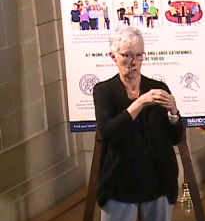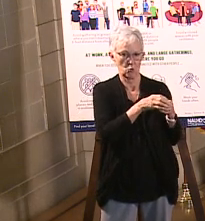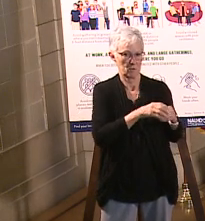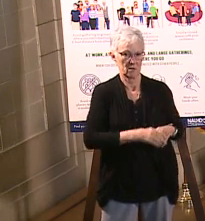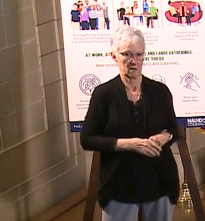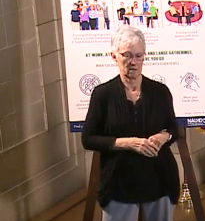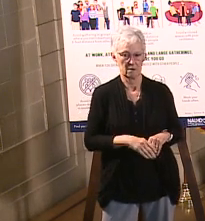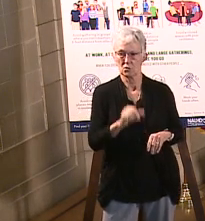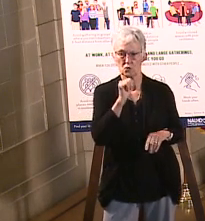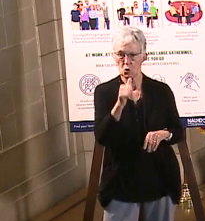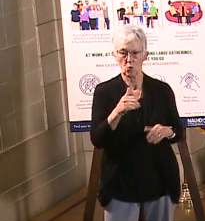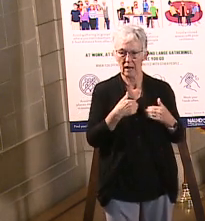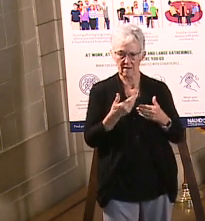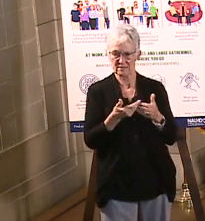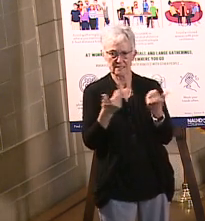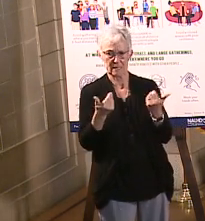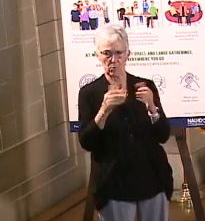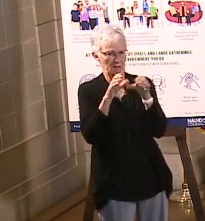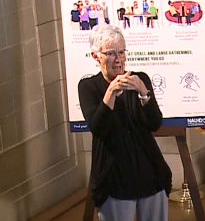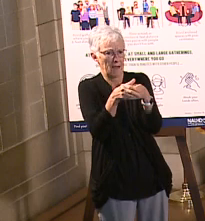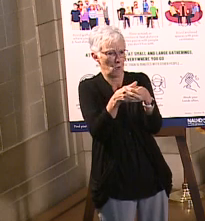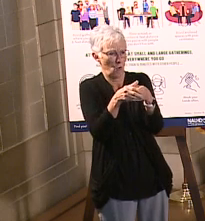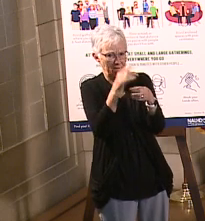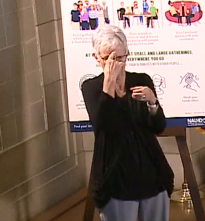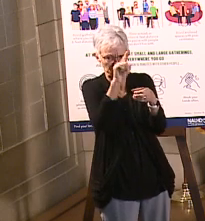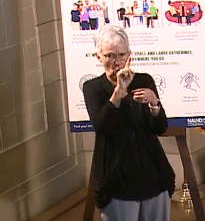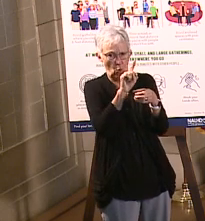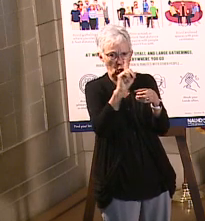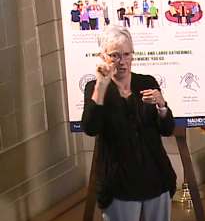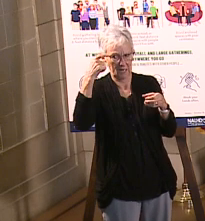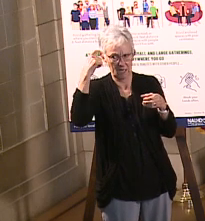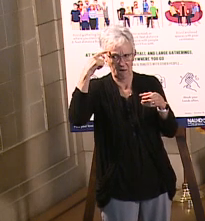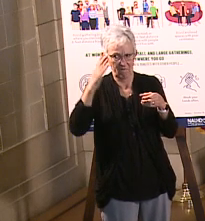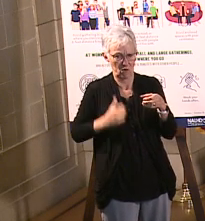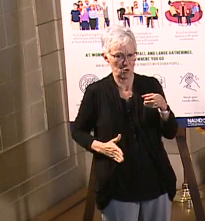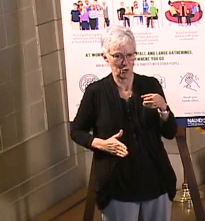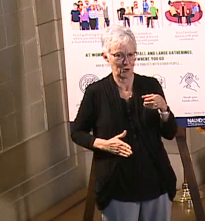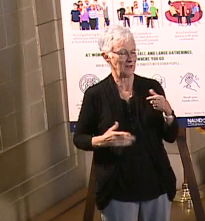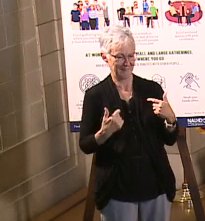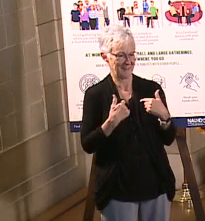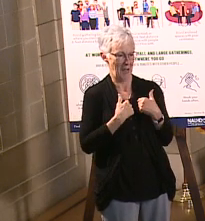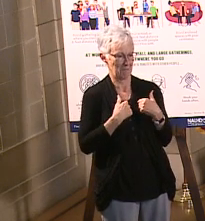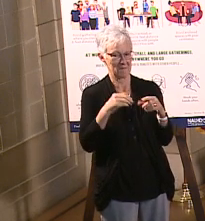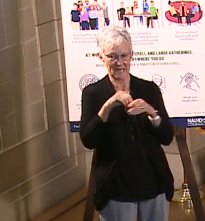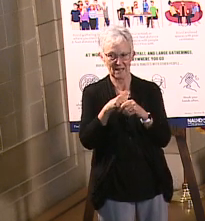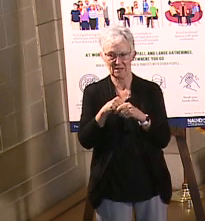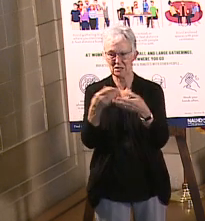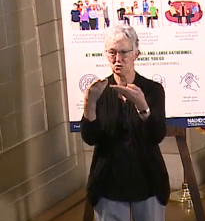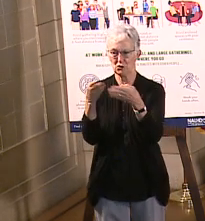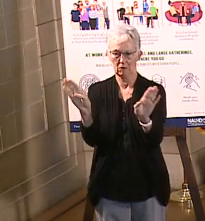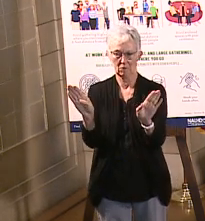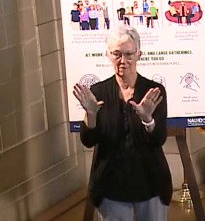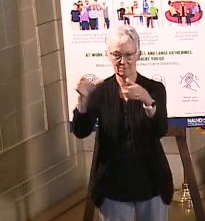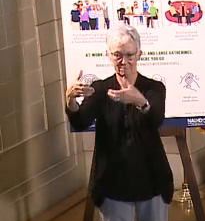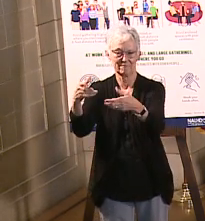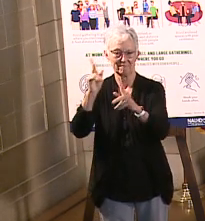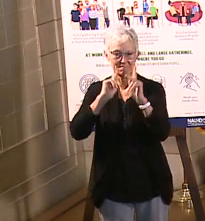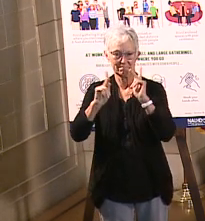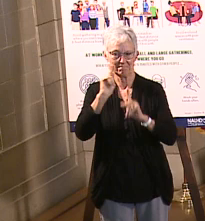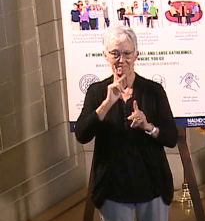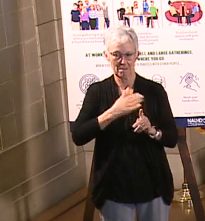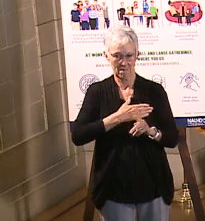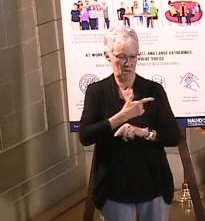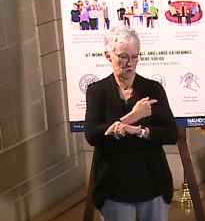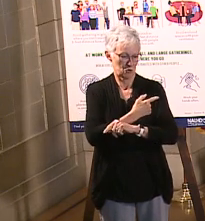separate category for governor on that one. I think I fall into that general population that would be eligible to start getting it sometime in the spring.